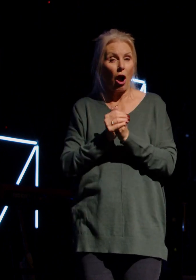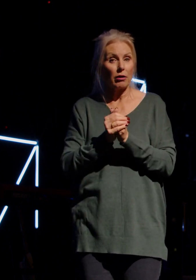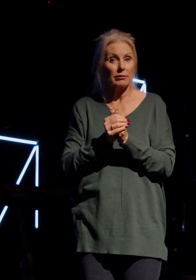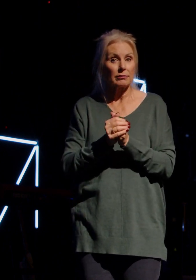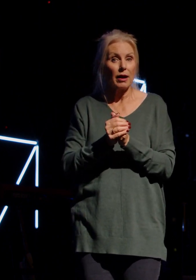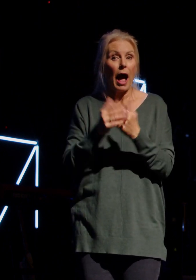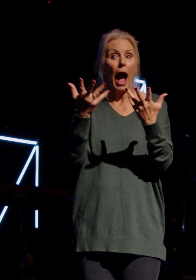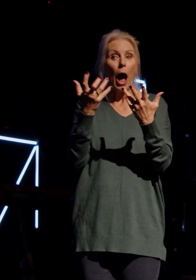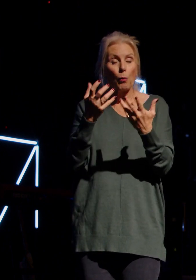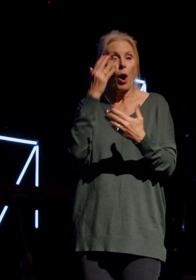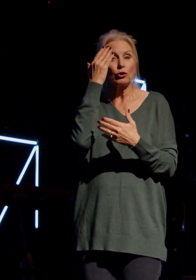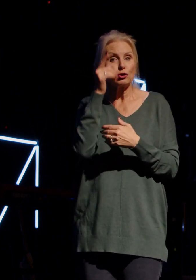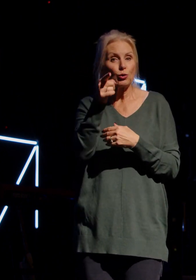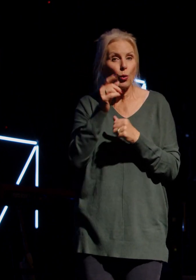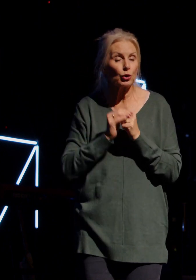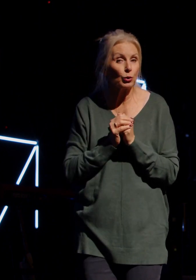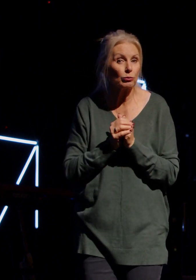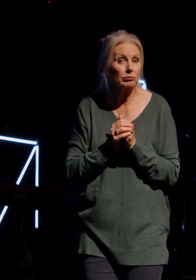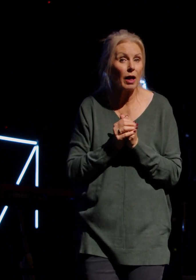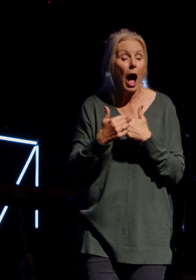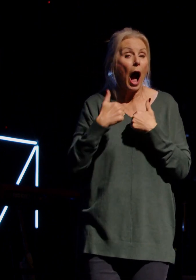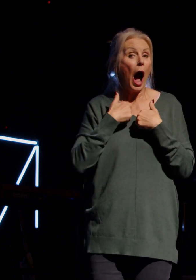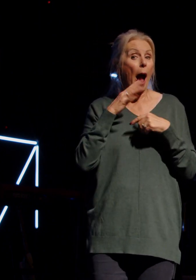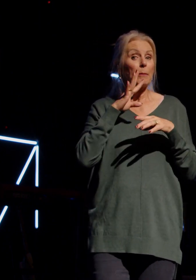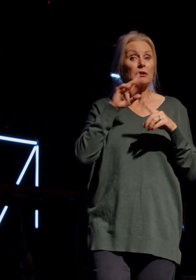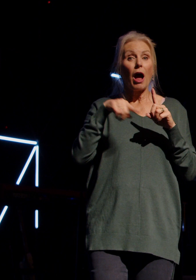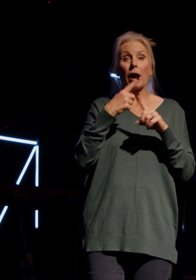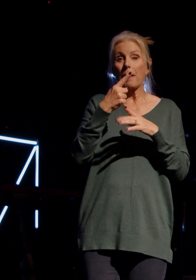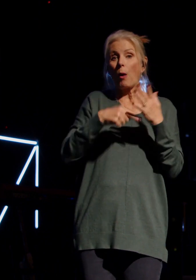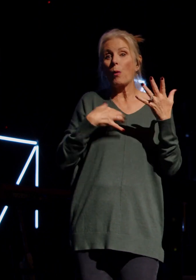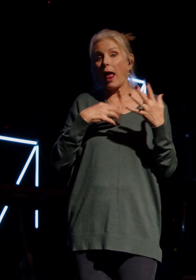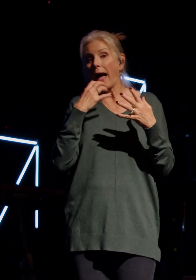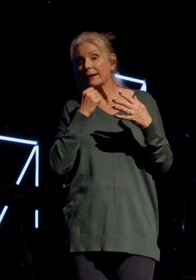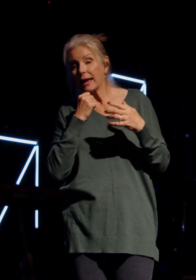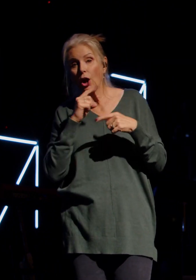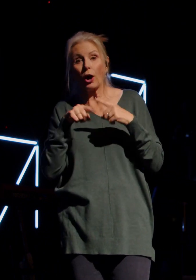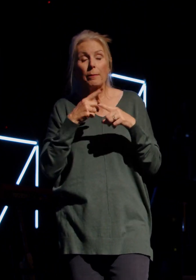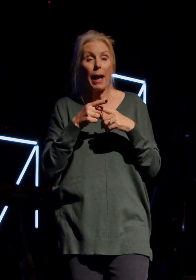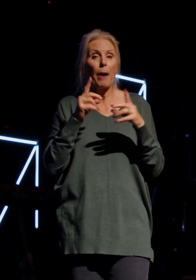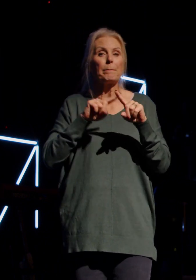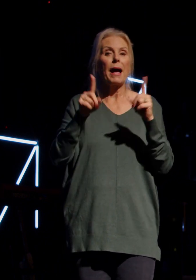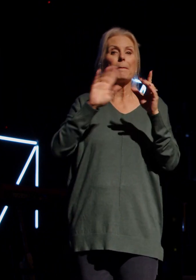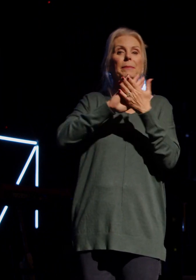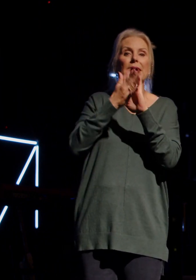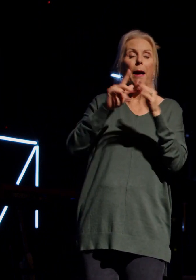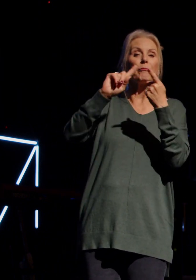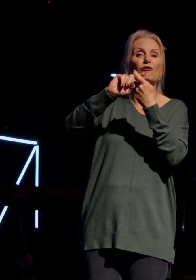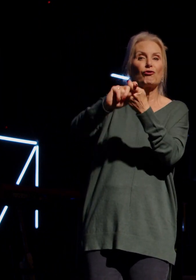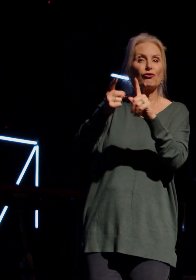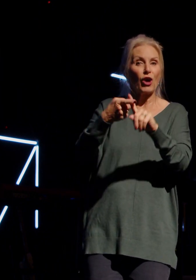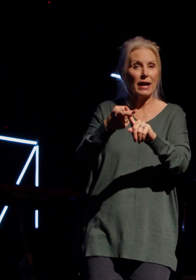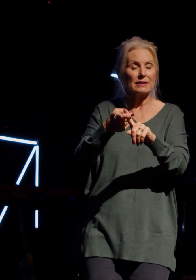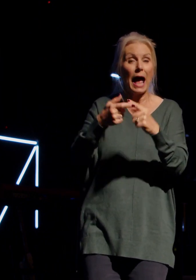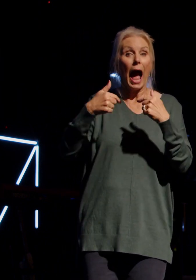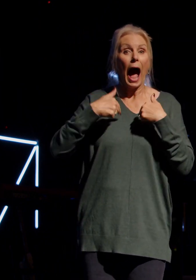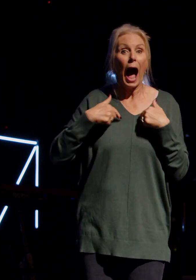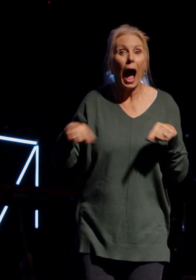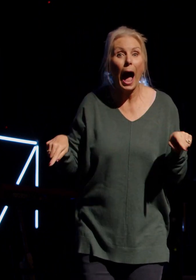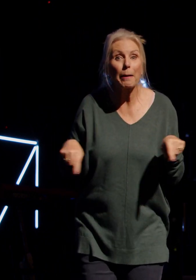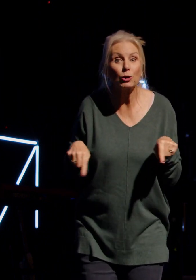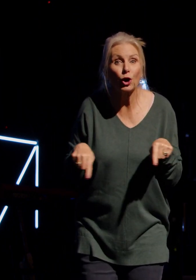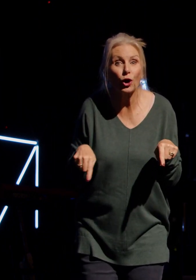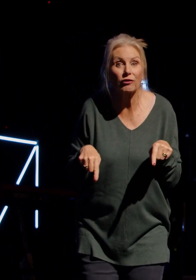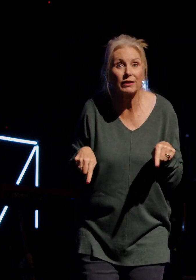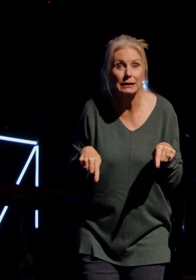know each other. We're going to talk about, I'm going to talk about what I care about. You talk about what you care about. Let's just become friends. I'm nervous about it, just so you